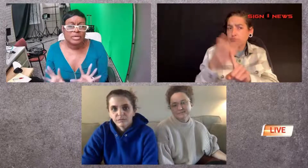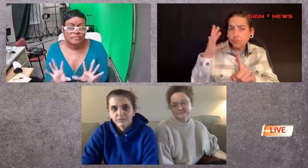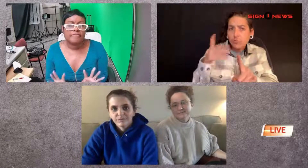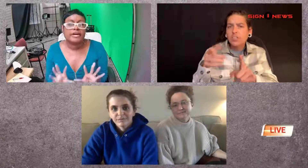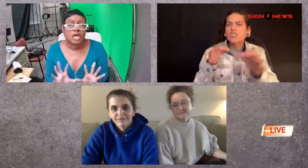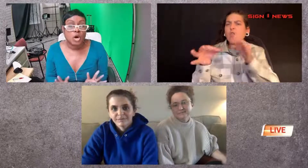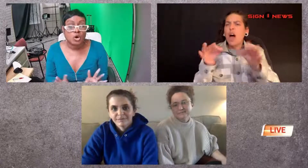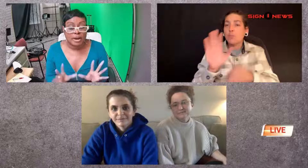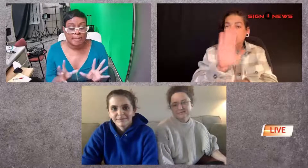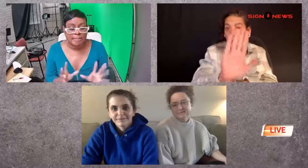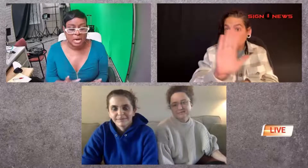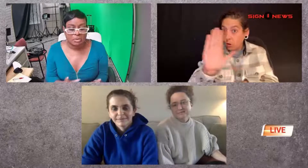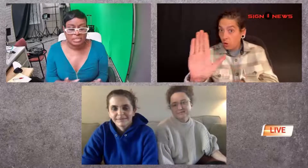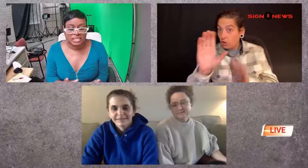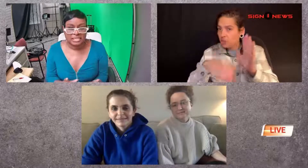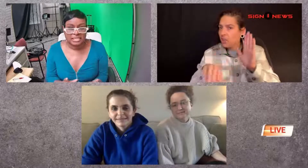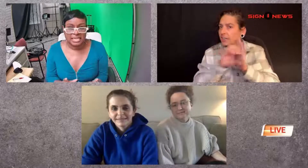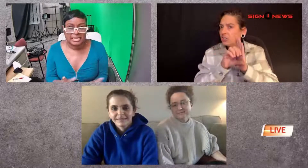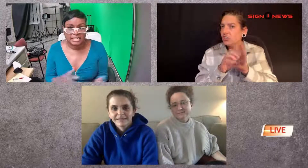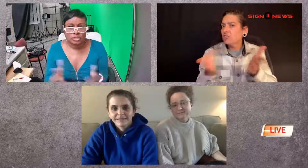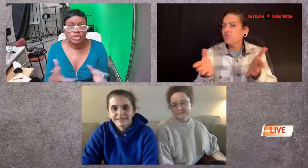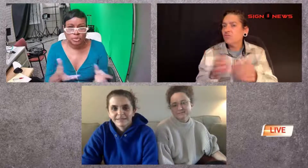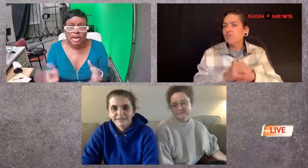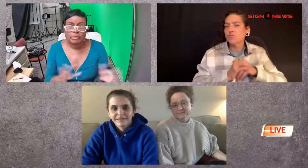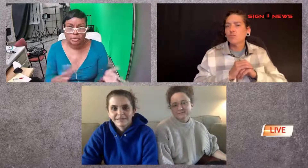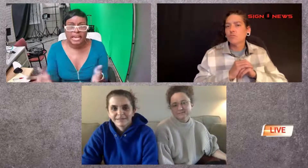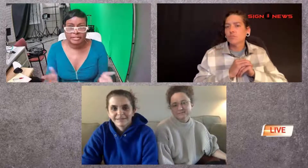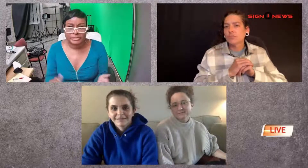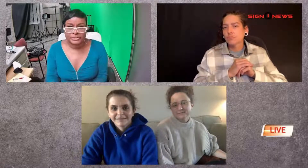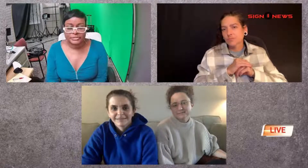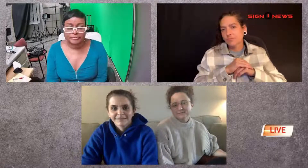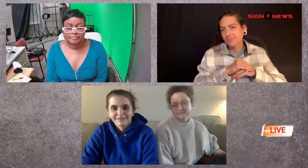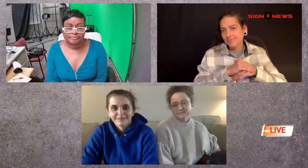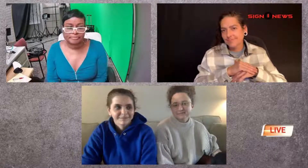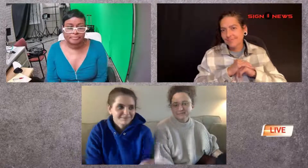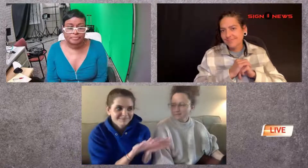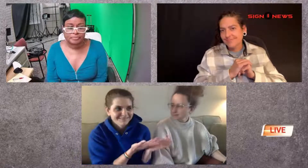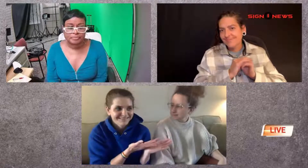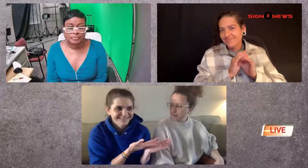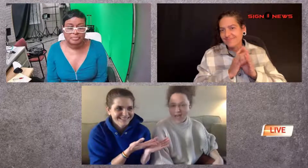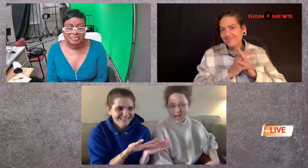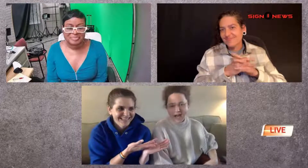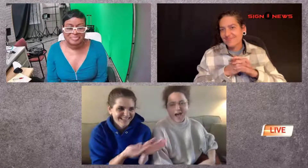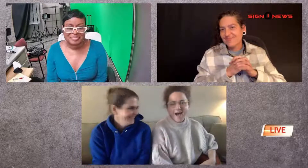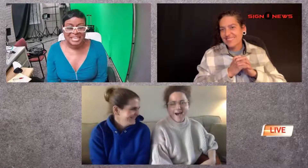exactly what is Fun Home about? And can you describe your characters?